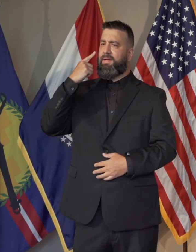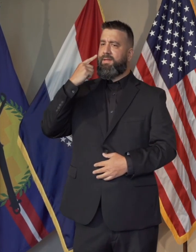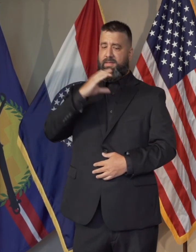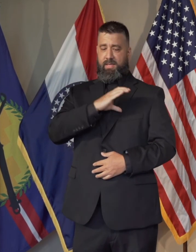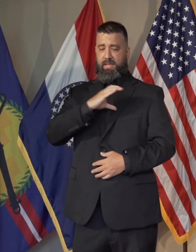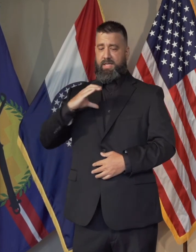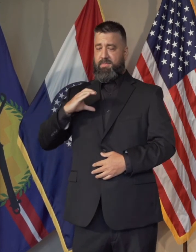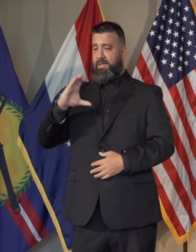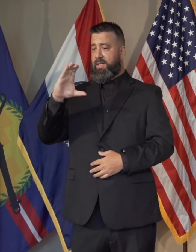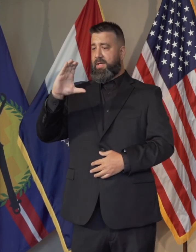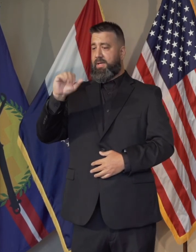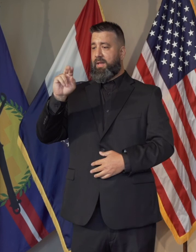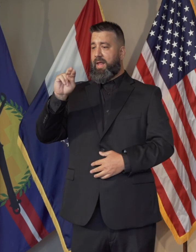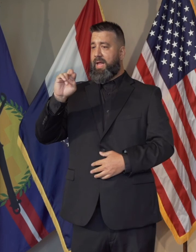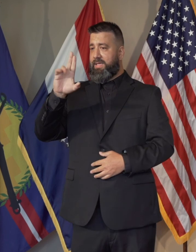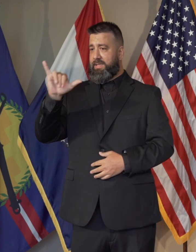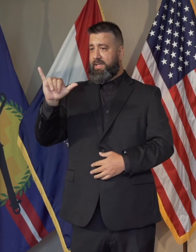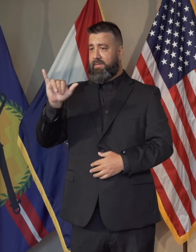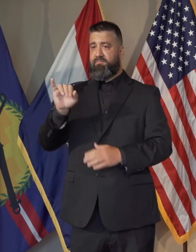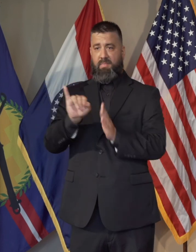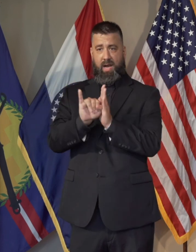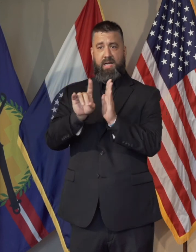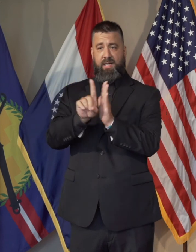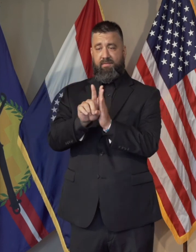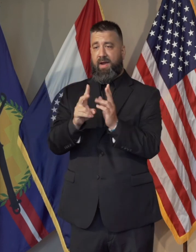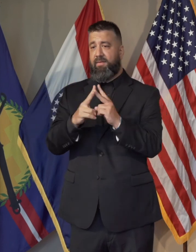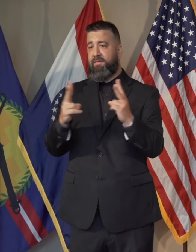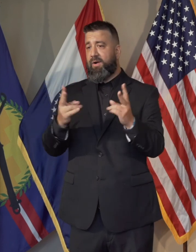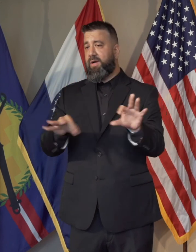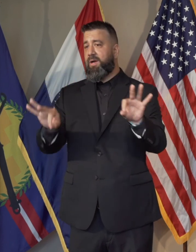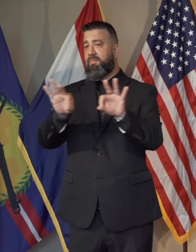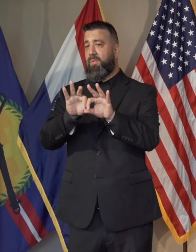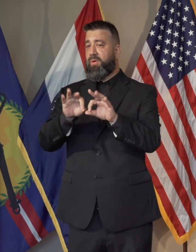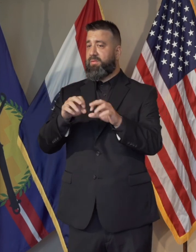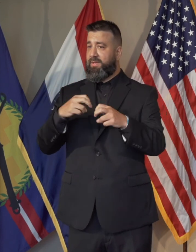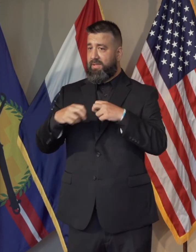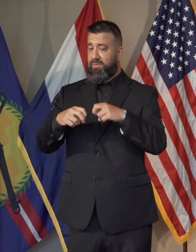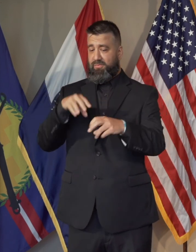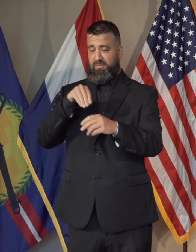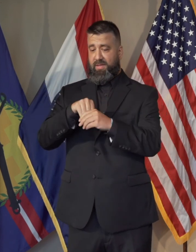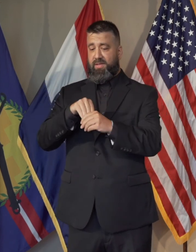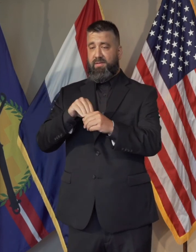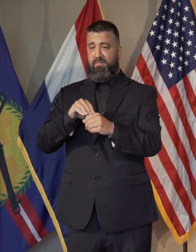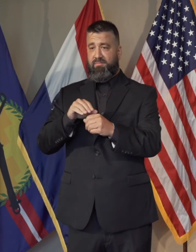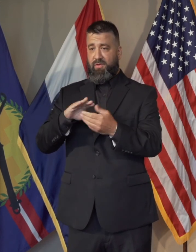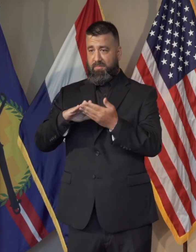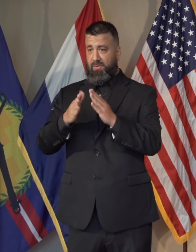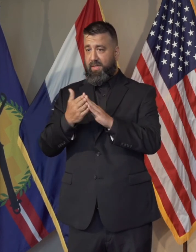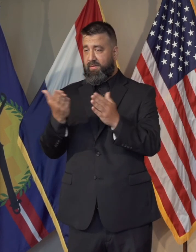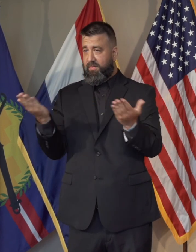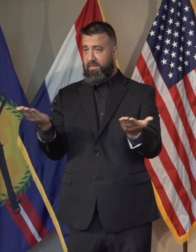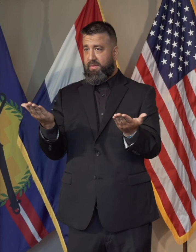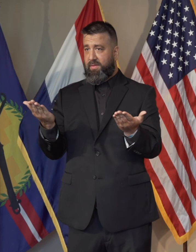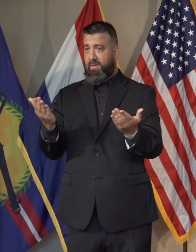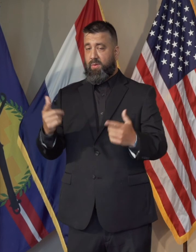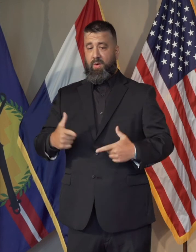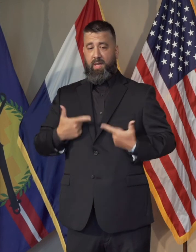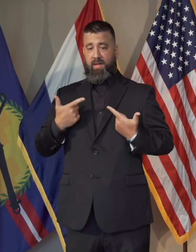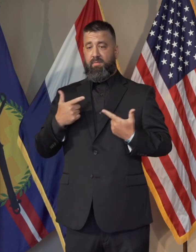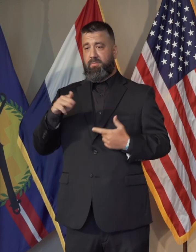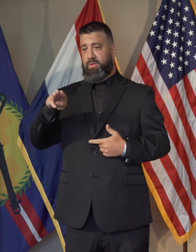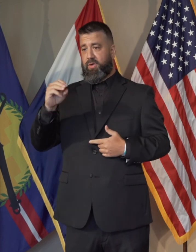Councilwoman Clancy has identified a very important issue that we have to address as a community. We live in a state